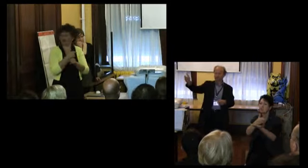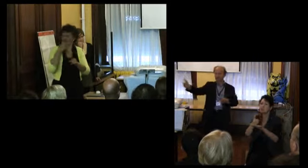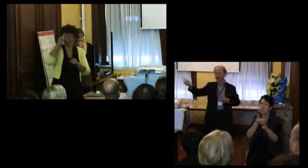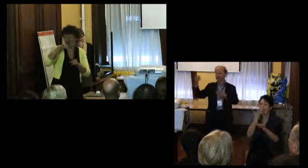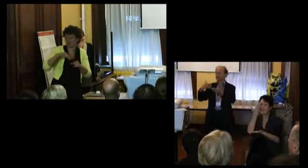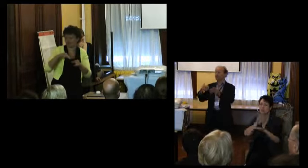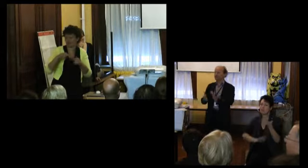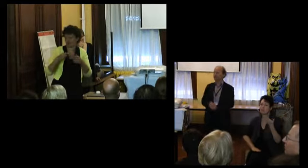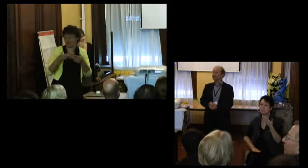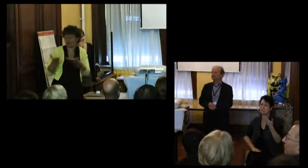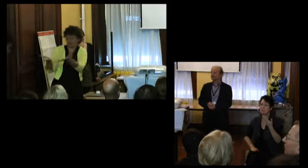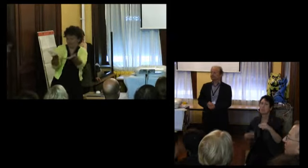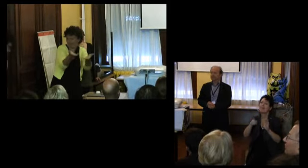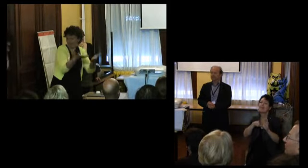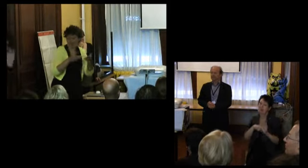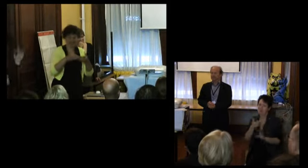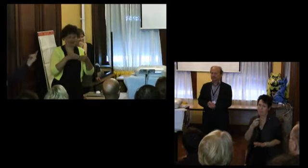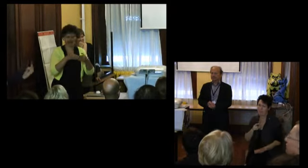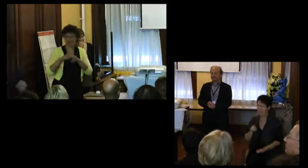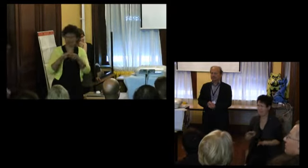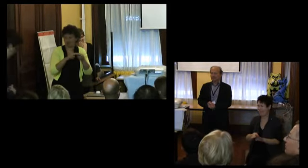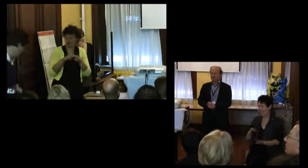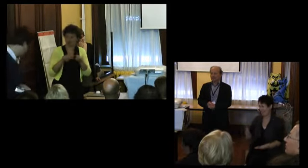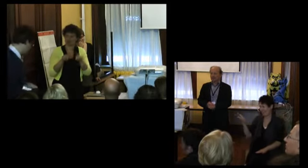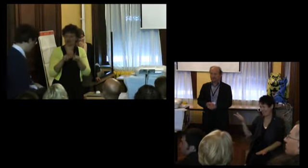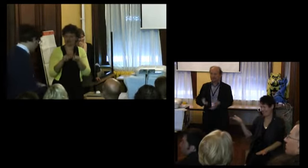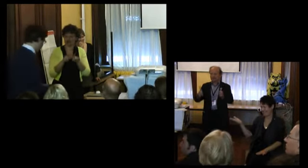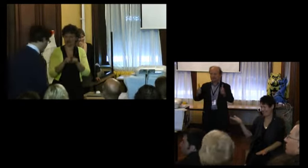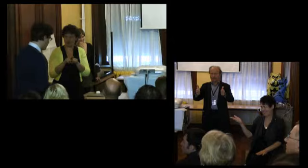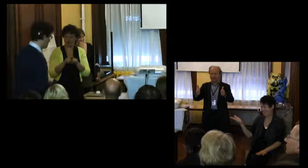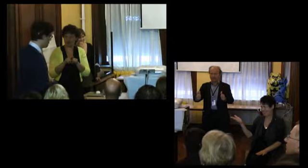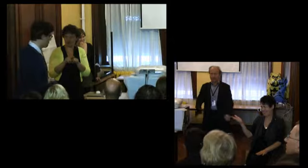young persons like the one who will speak now.